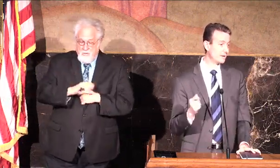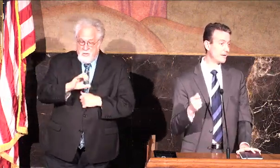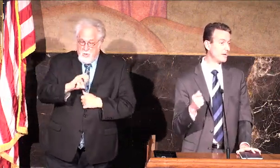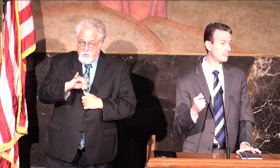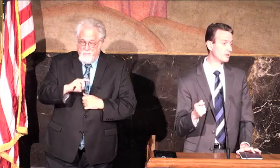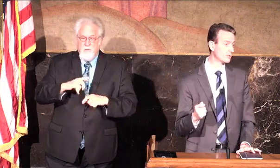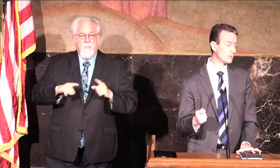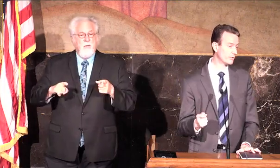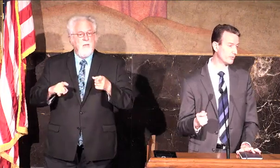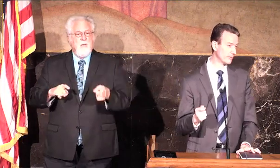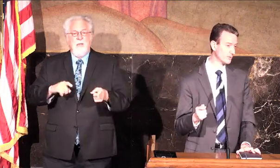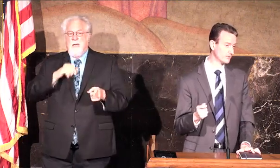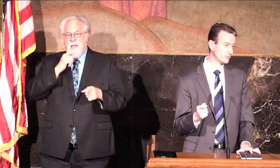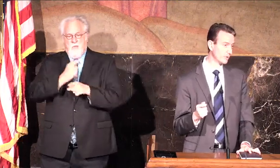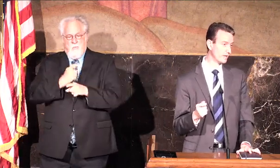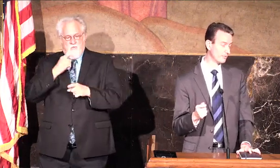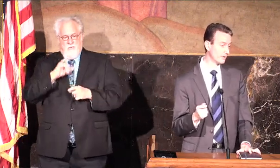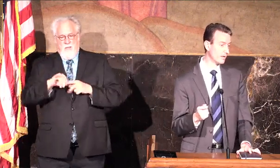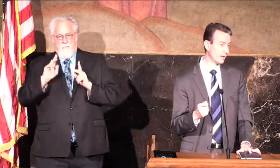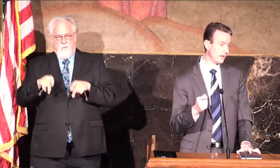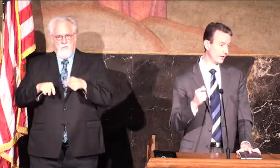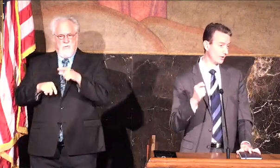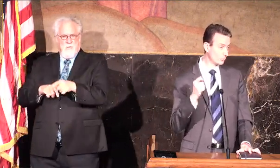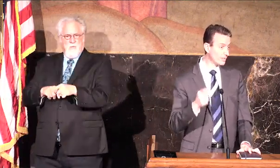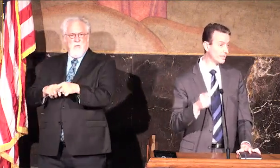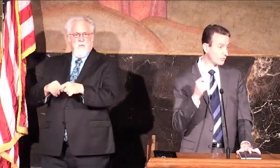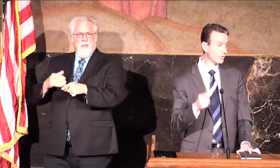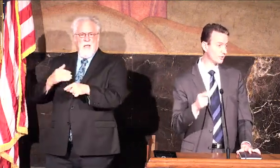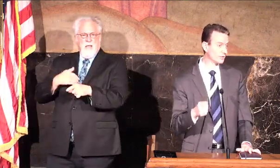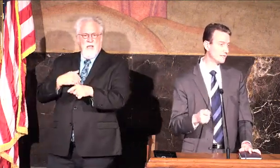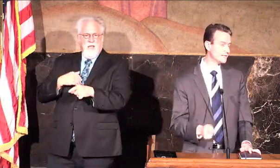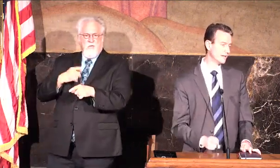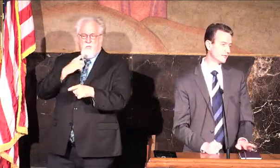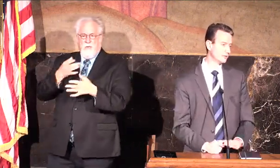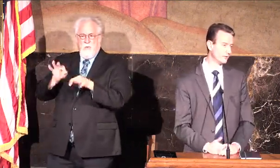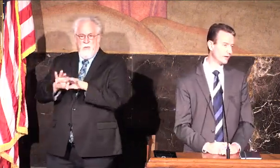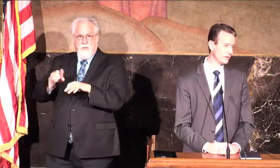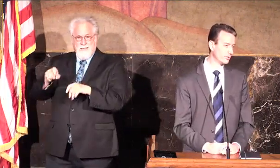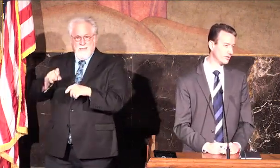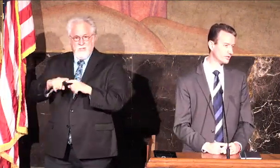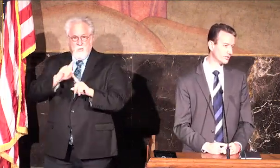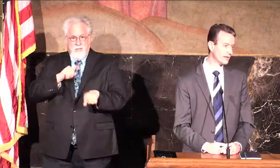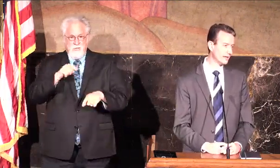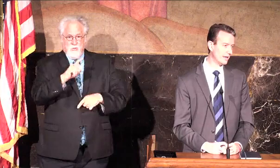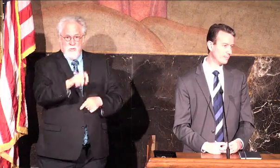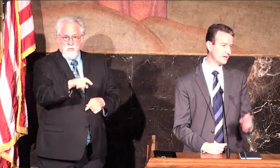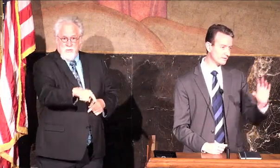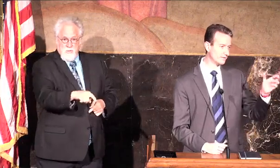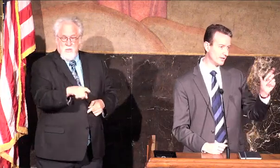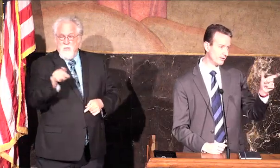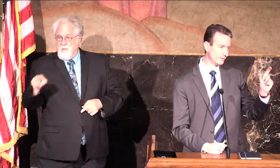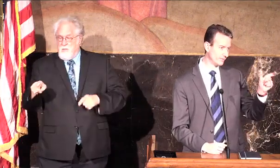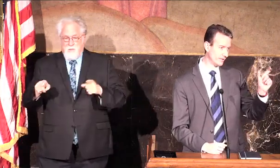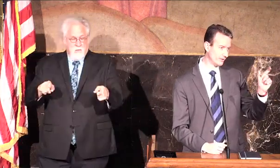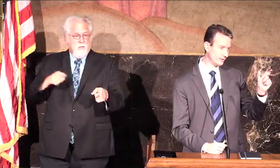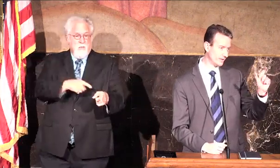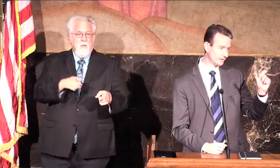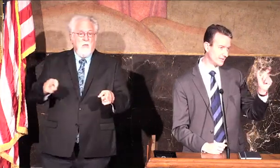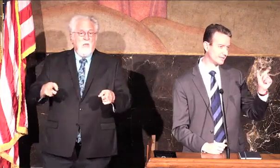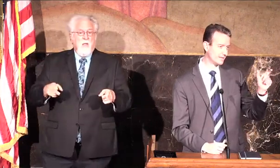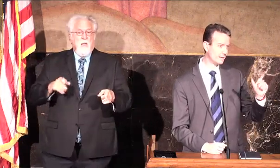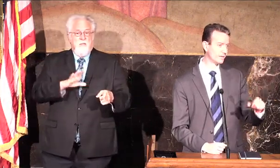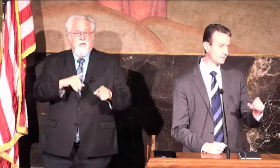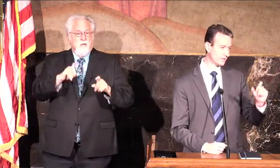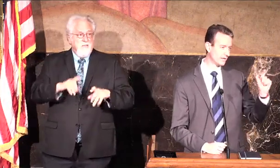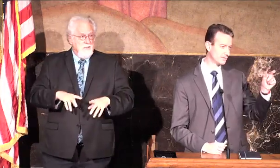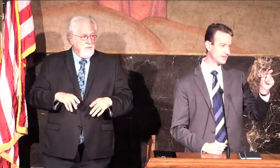but may not be appropriate for that person where we have a really critical need to answer the question because of their